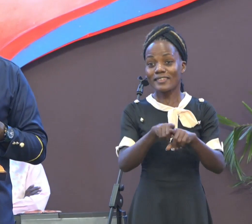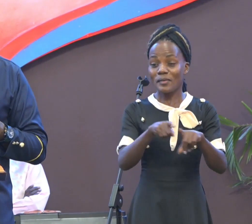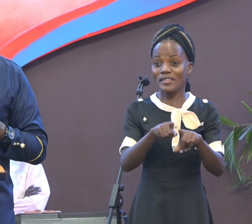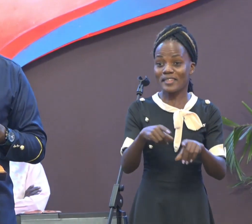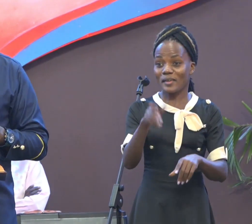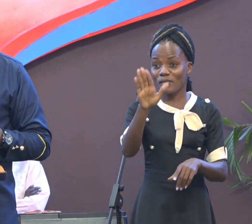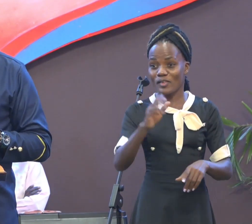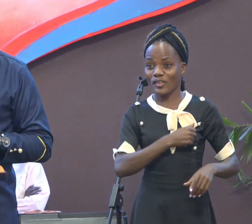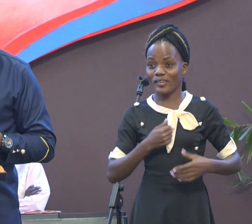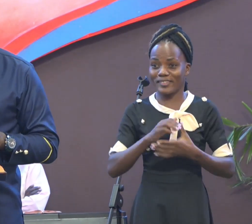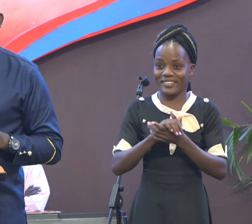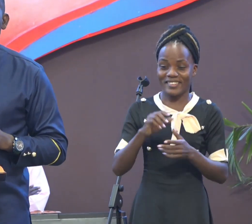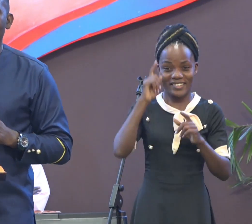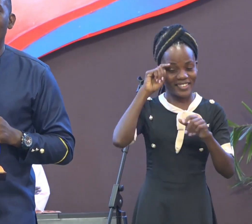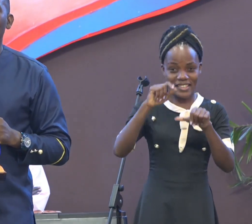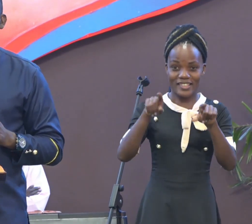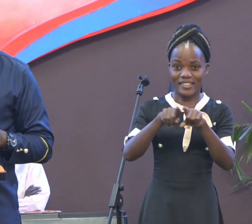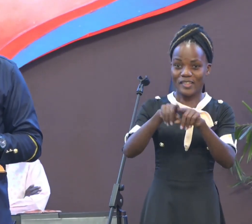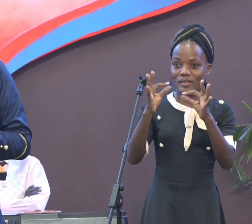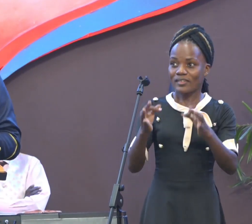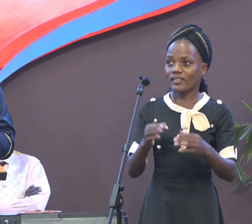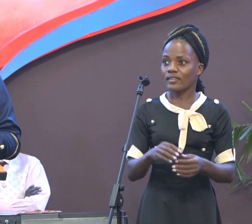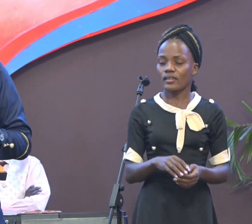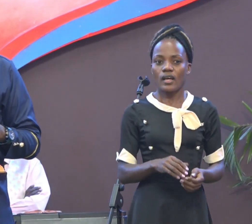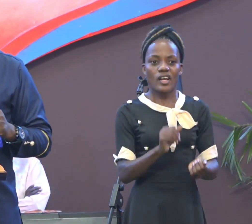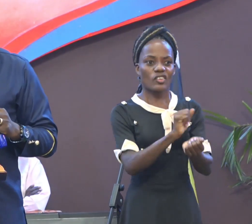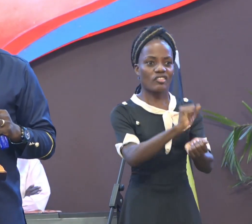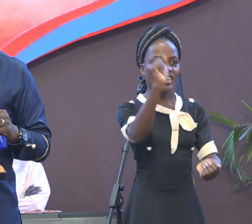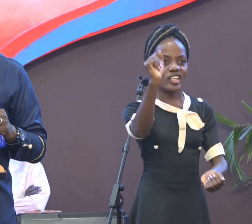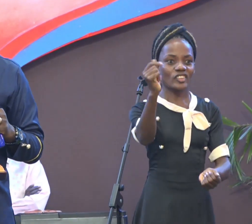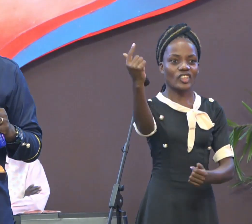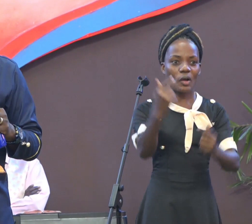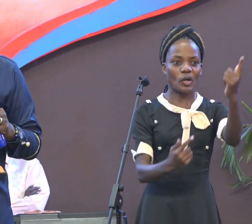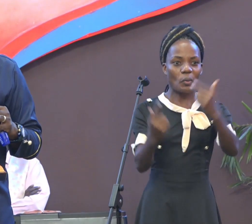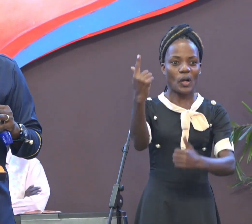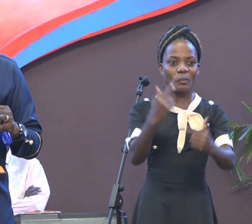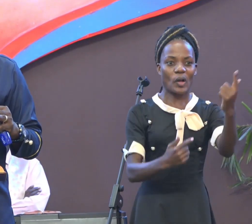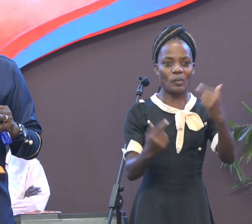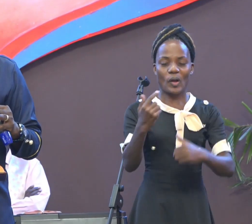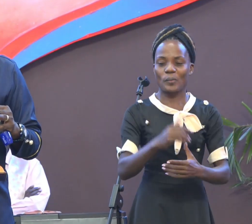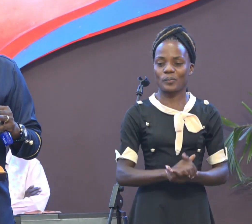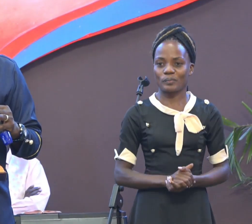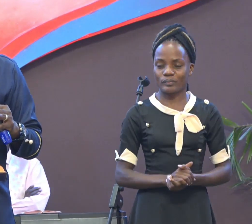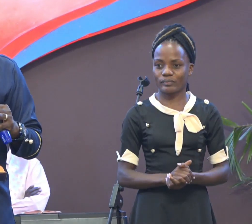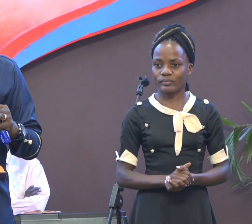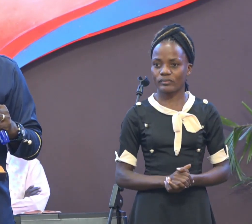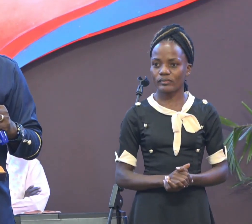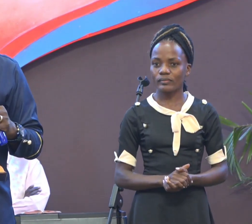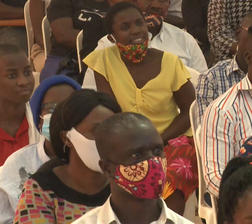But she's also thinking of your things. Revelations. And revelations come to both of you.